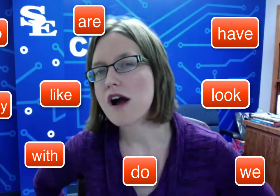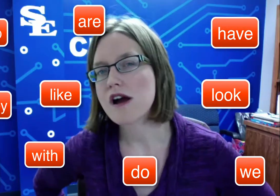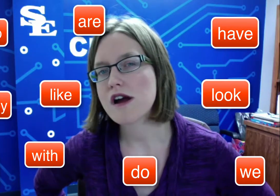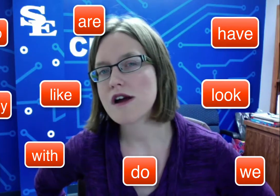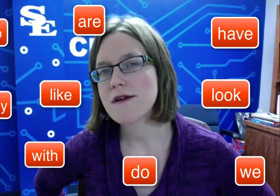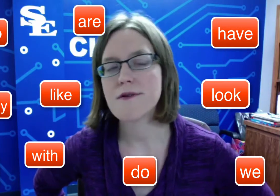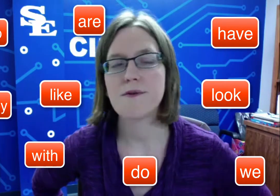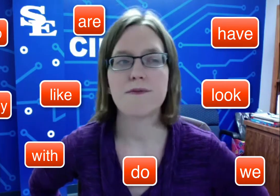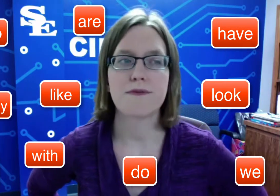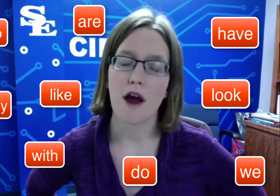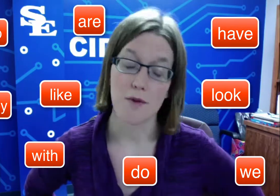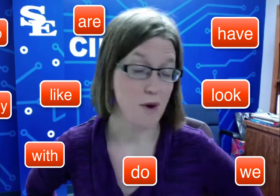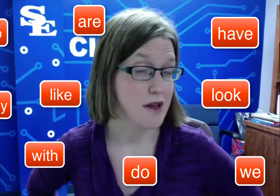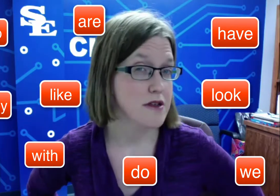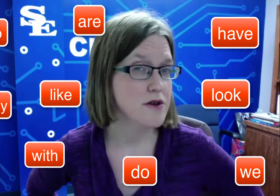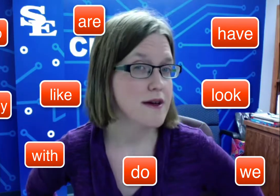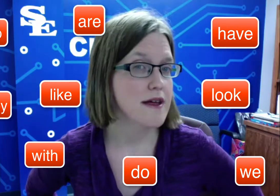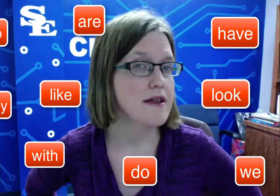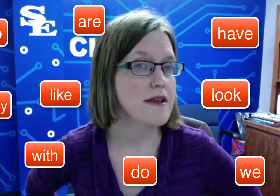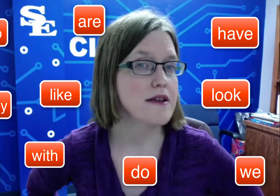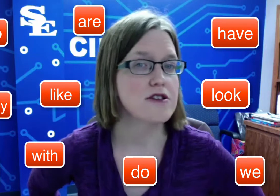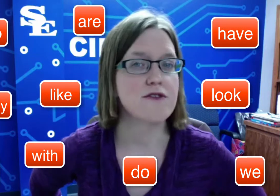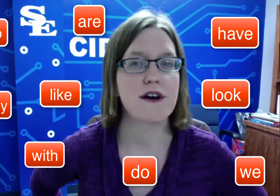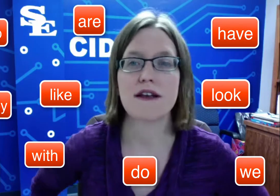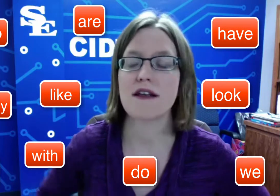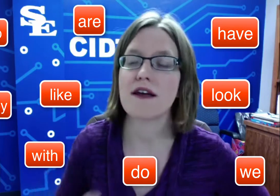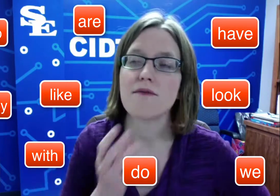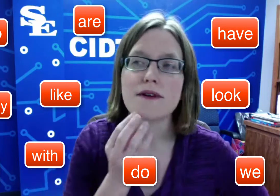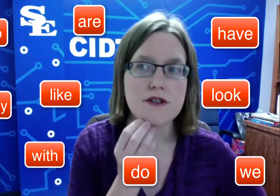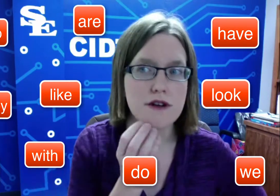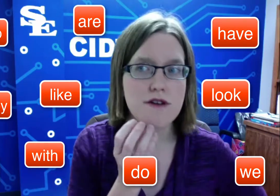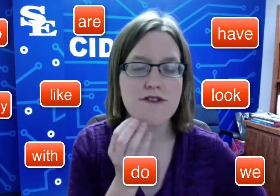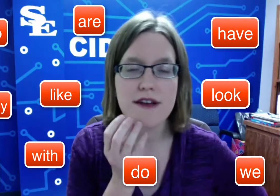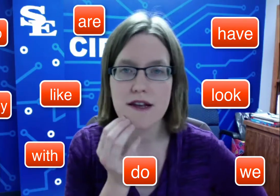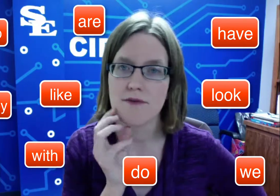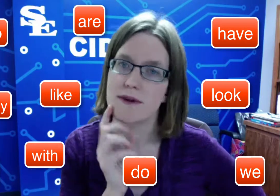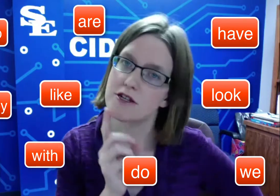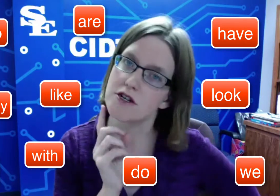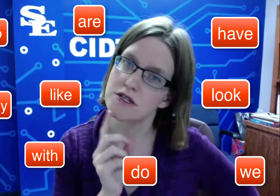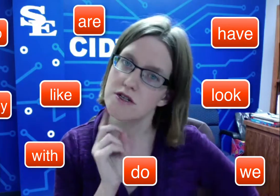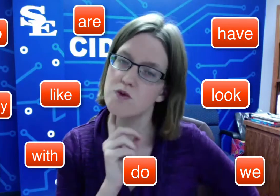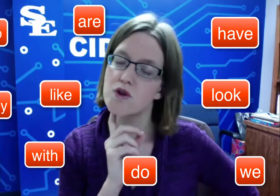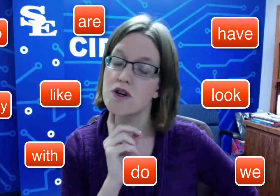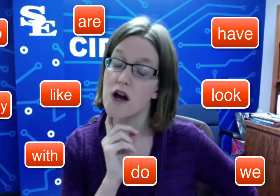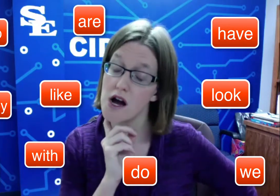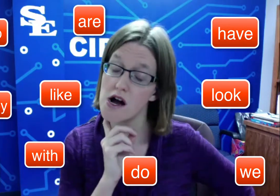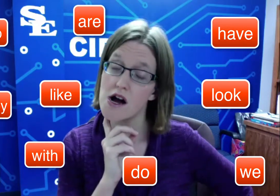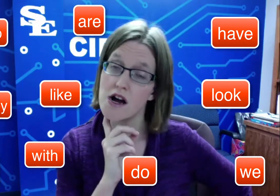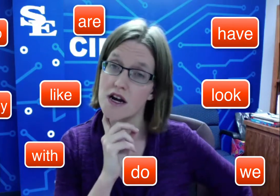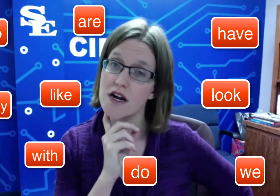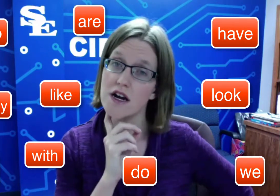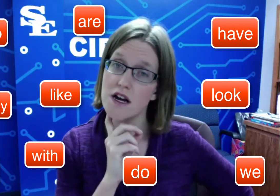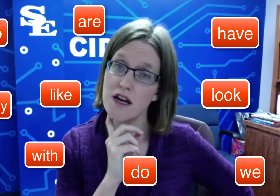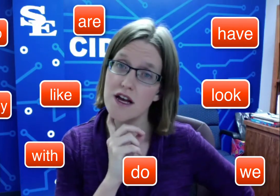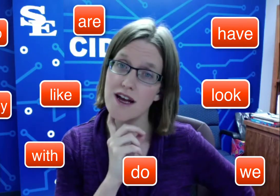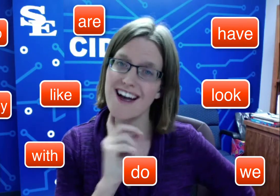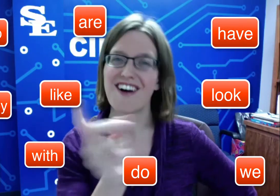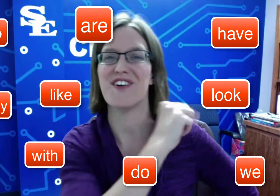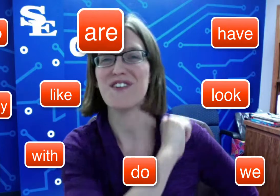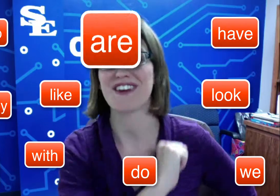R. Are you pointing to it? Did you find it? Make sure you find it. Make sure it's the word R. Oh, there